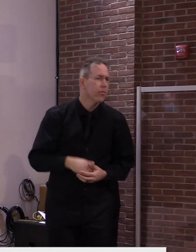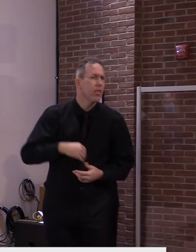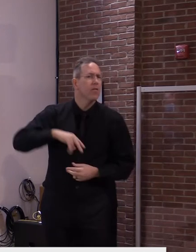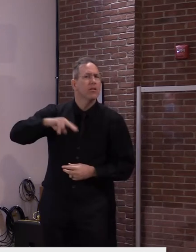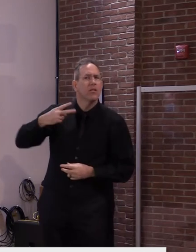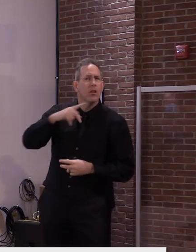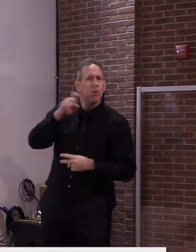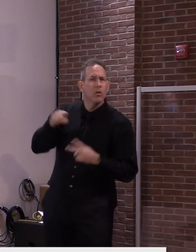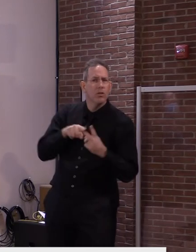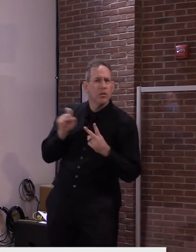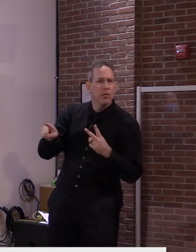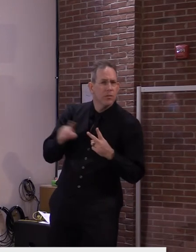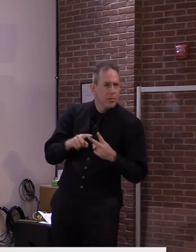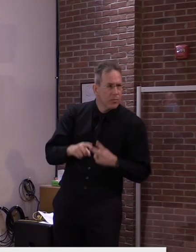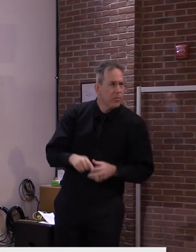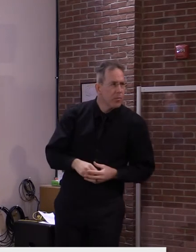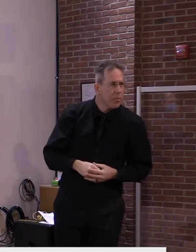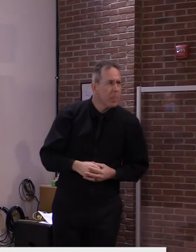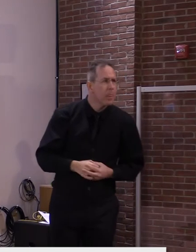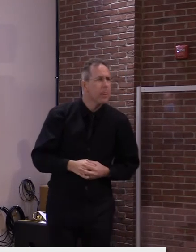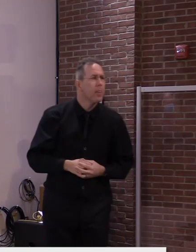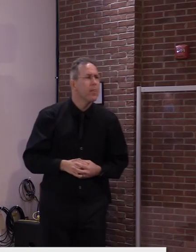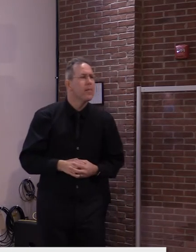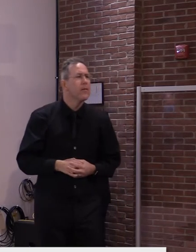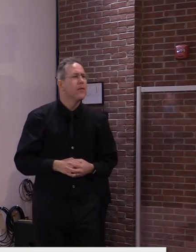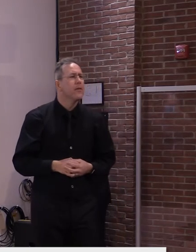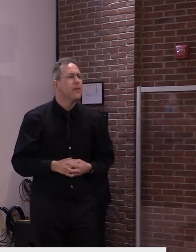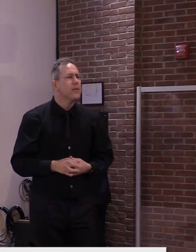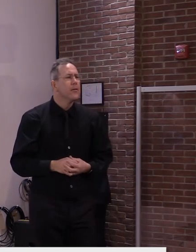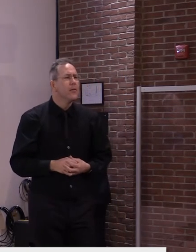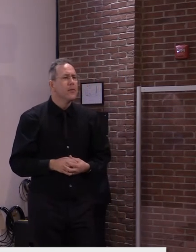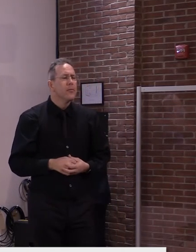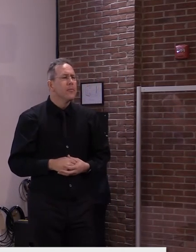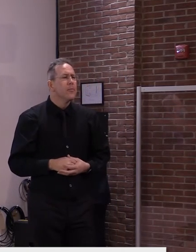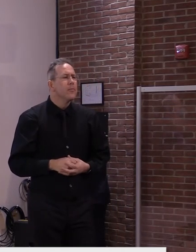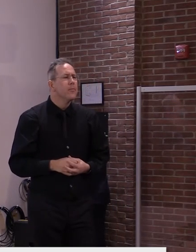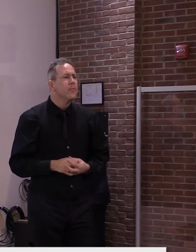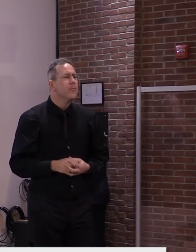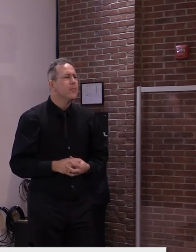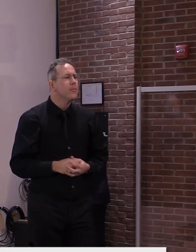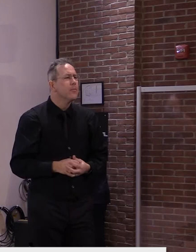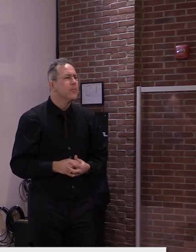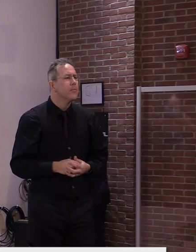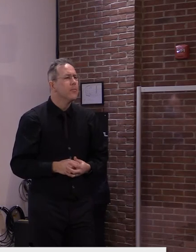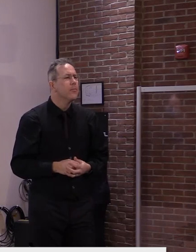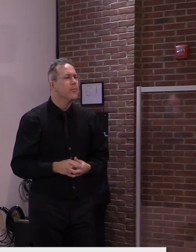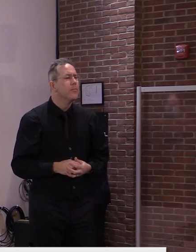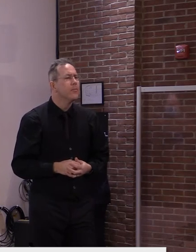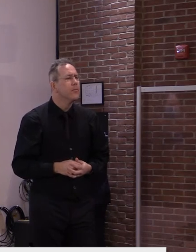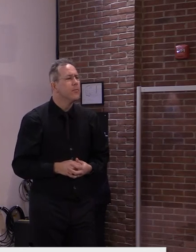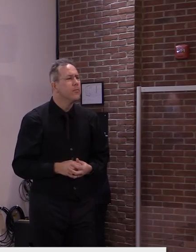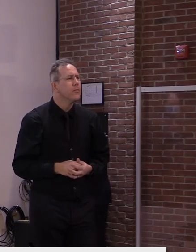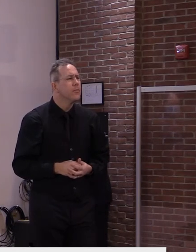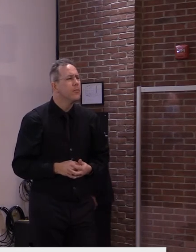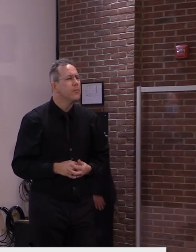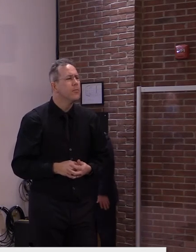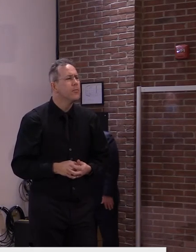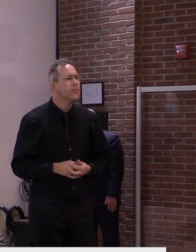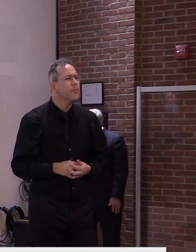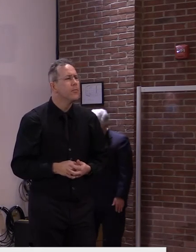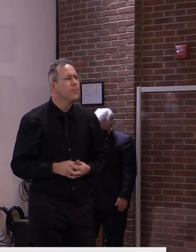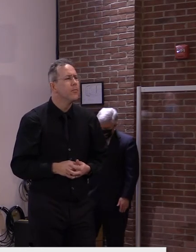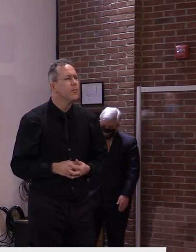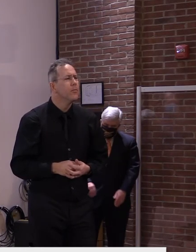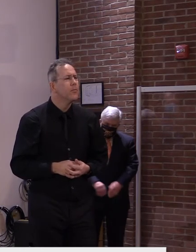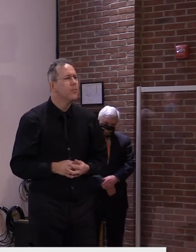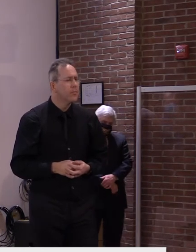It's about the cooperative program. So, for instance, there's a small community which up in